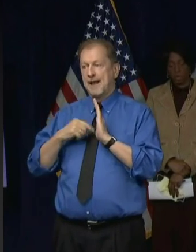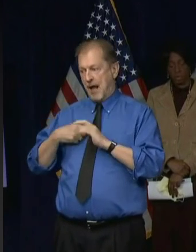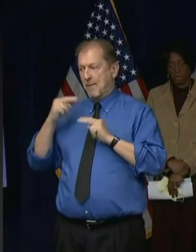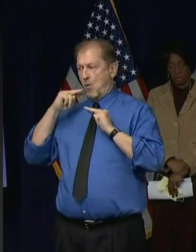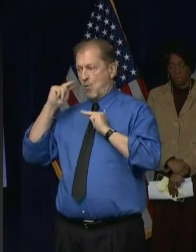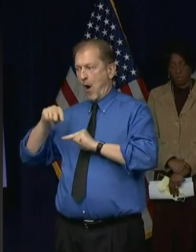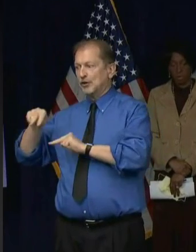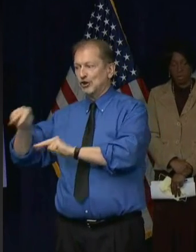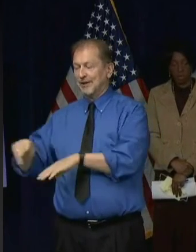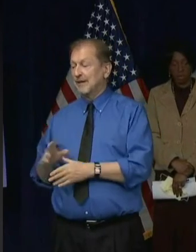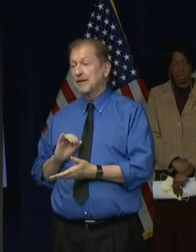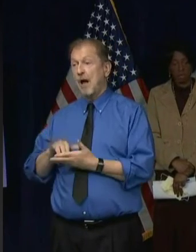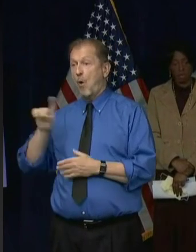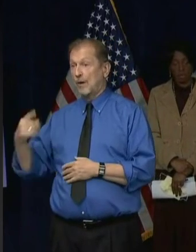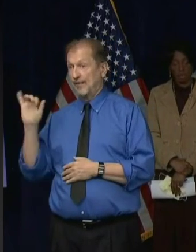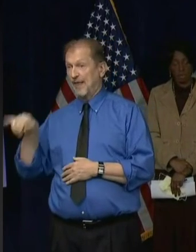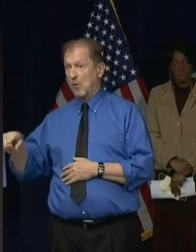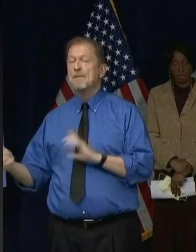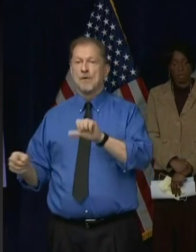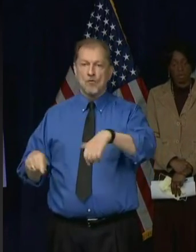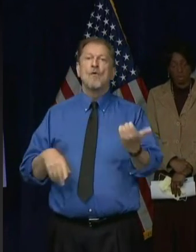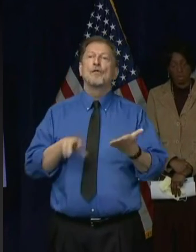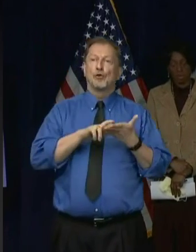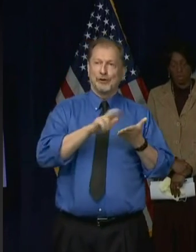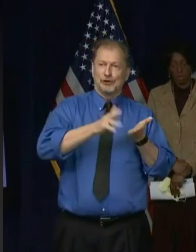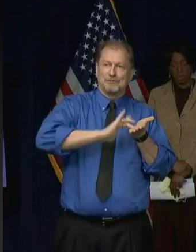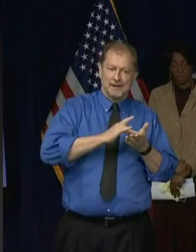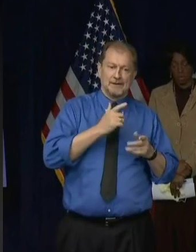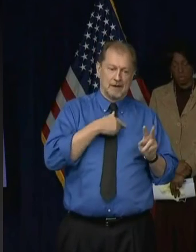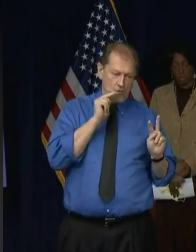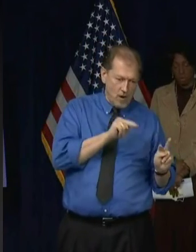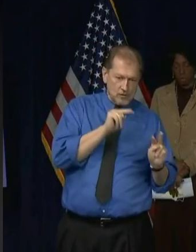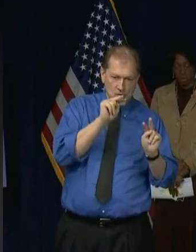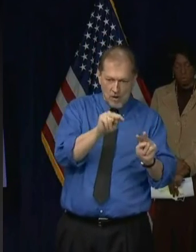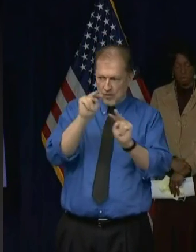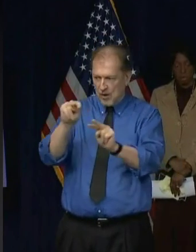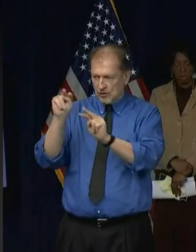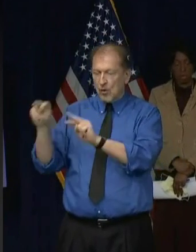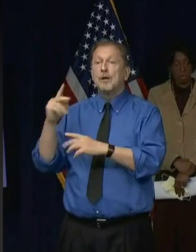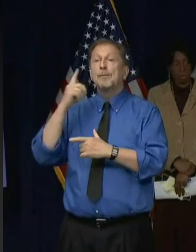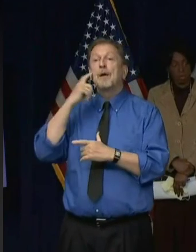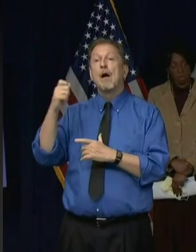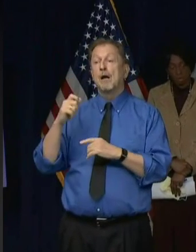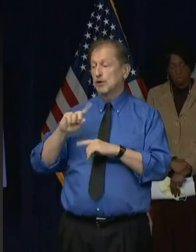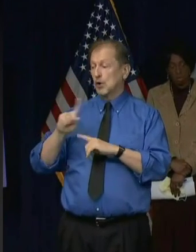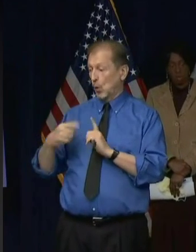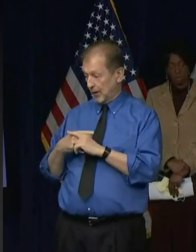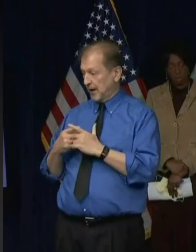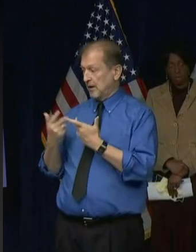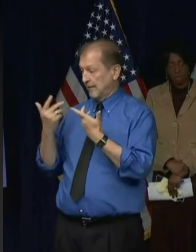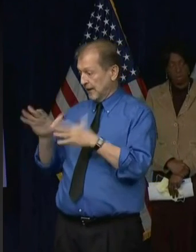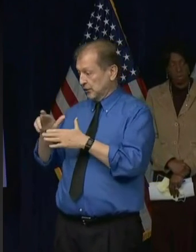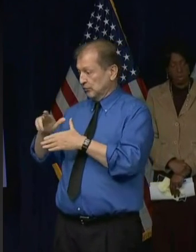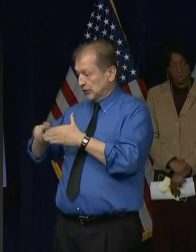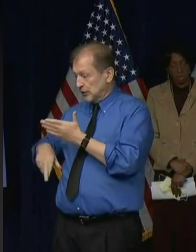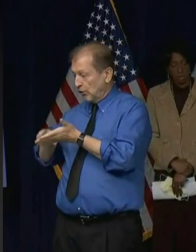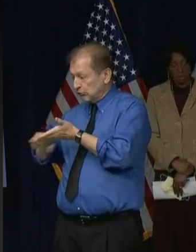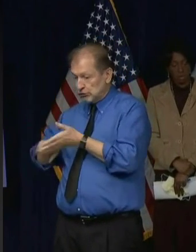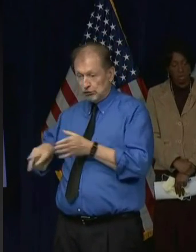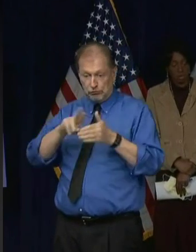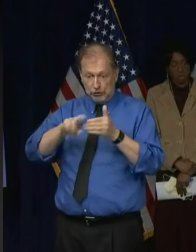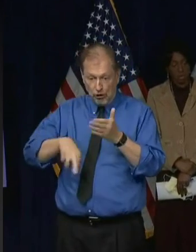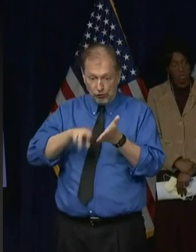the trials because it's very important when we talk about what does the future look like. The first really important